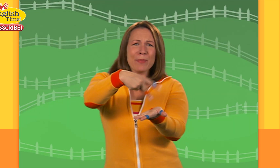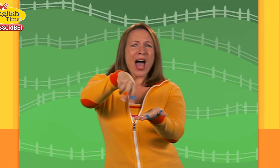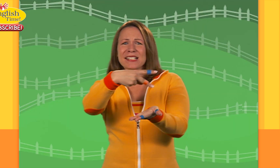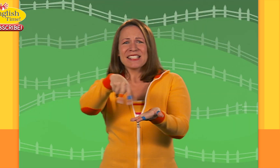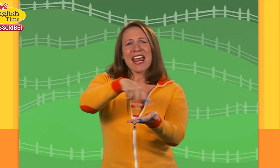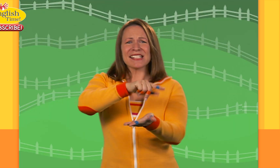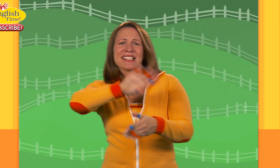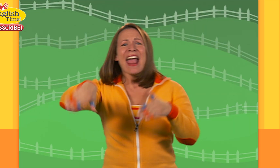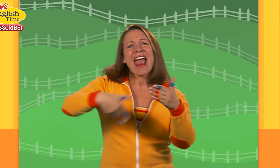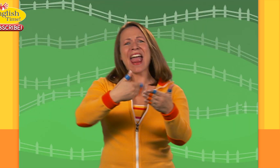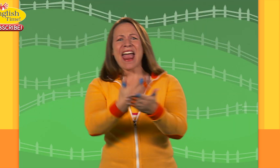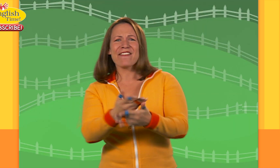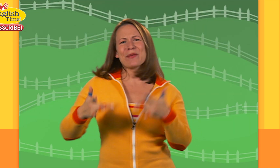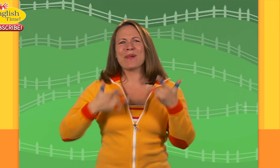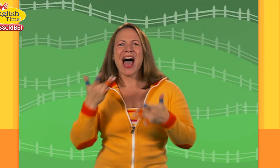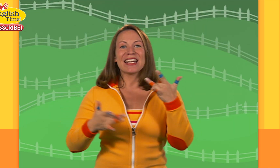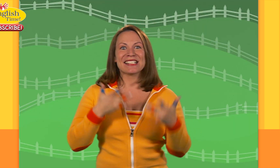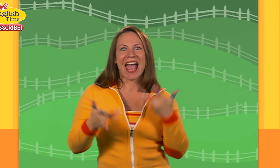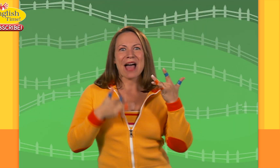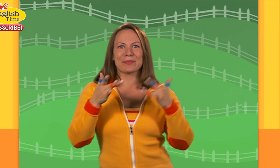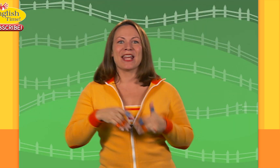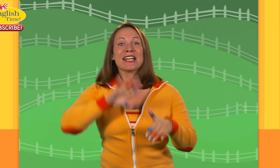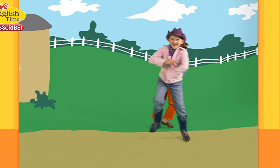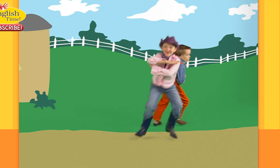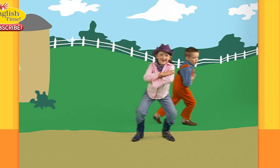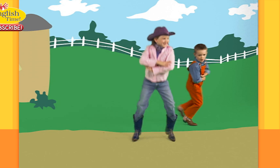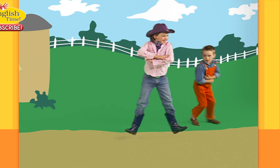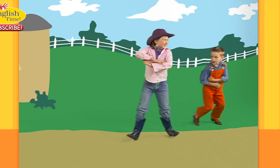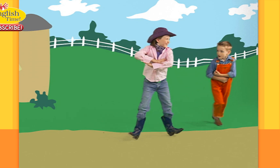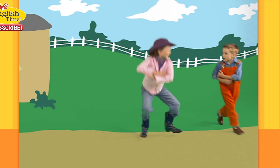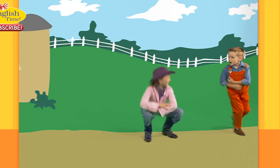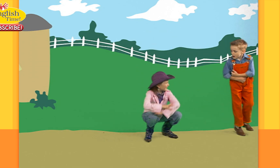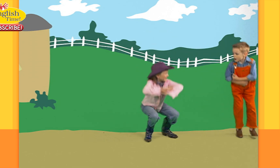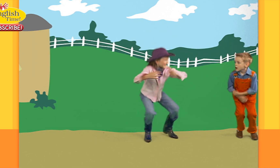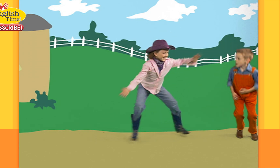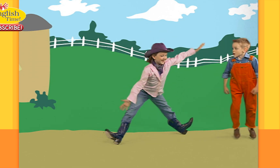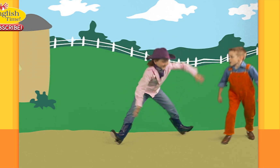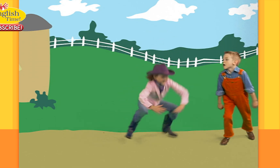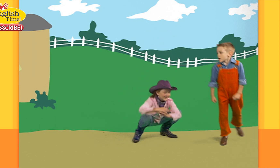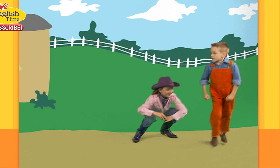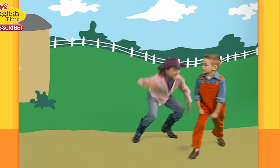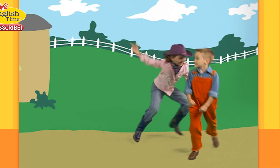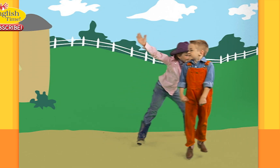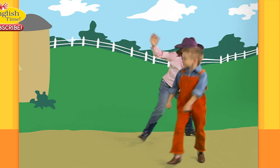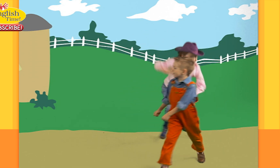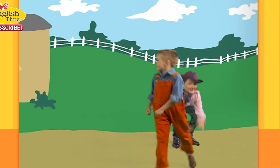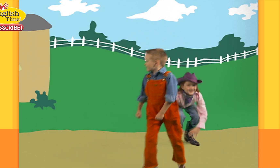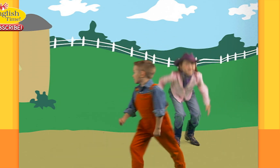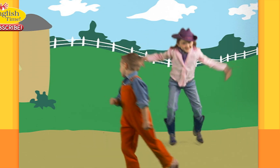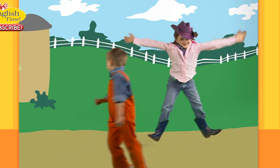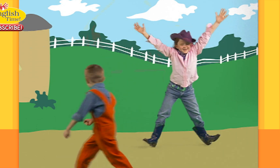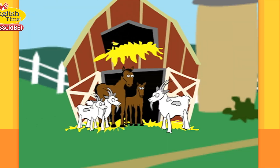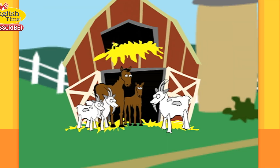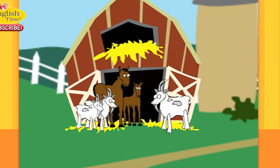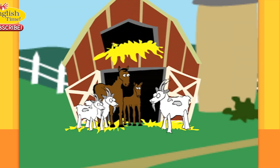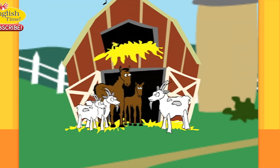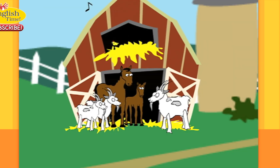Everybody's dancing, everybody's happening. Everybody's happy down on Leahs Farm. Everybody's